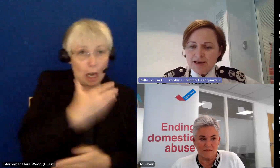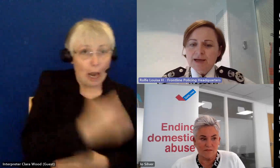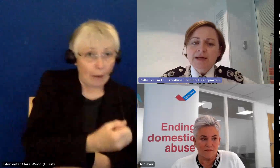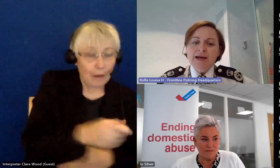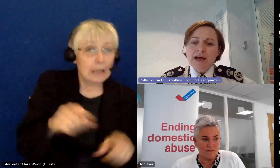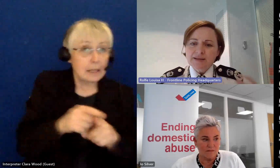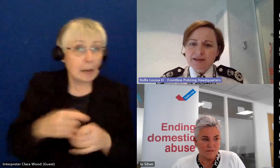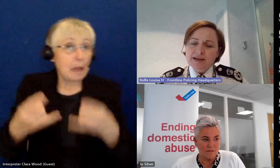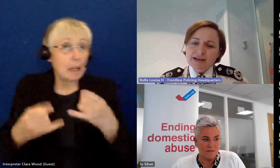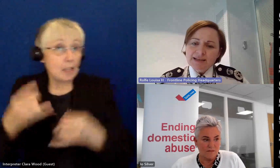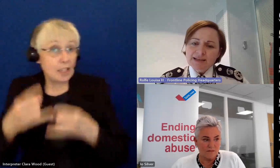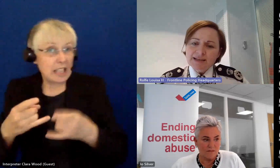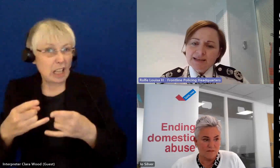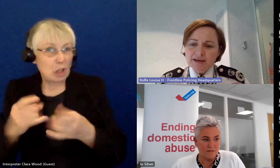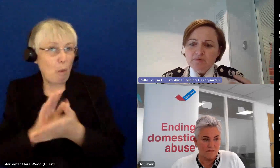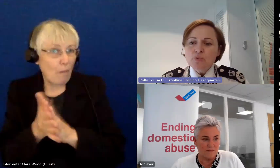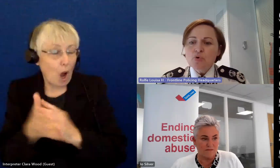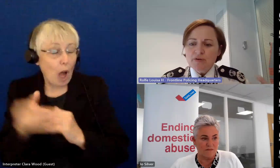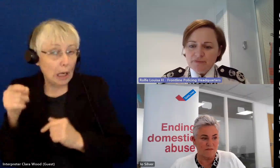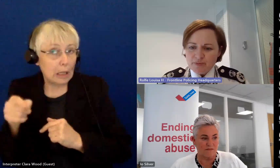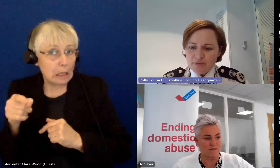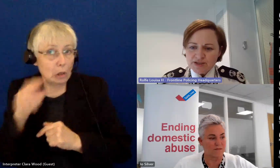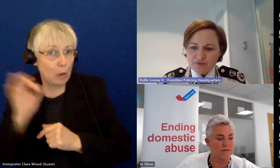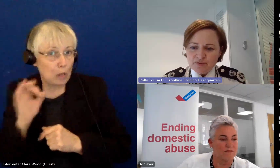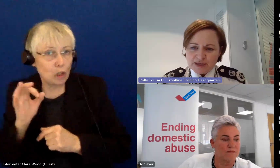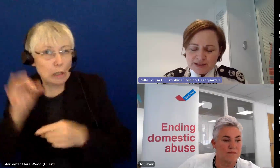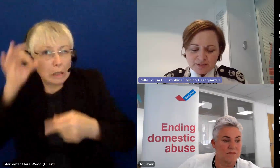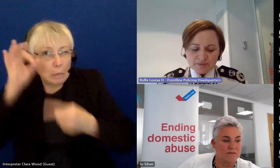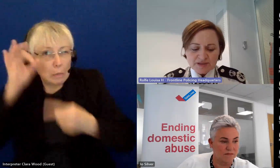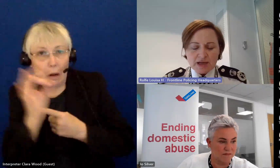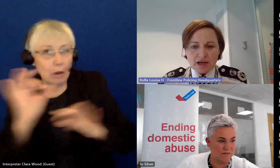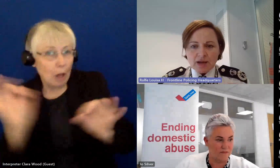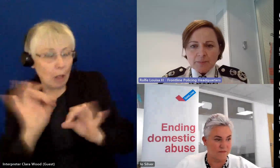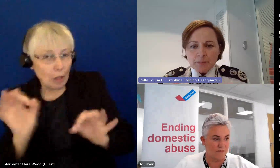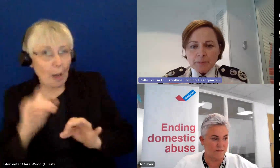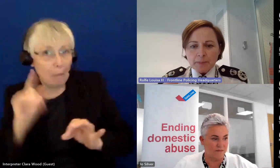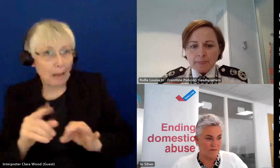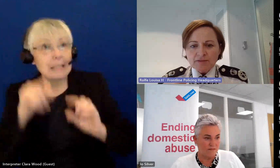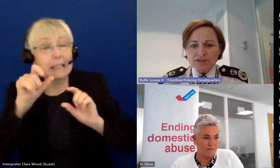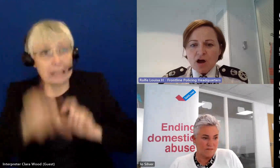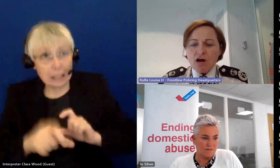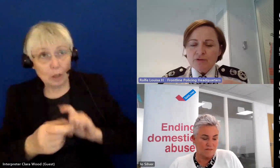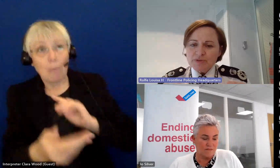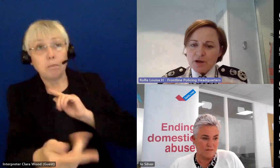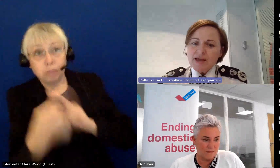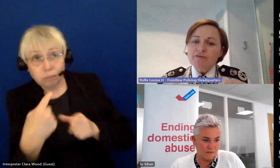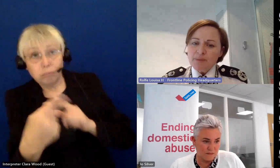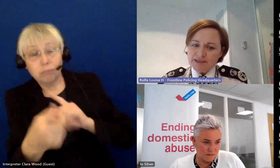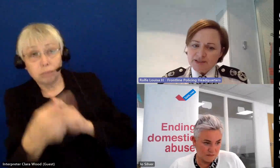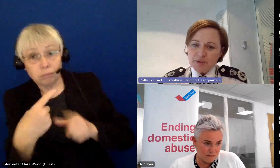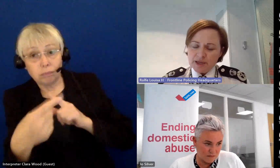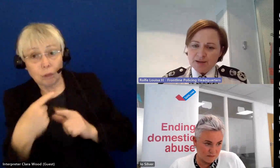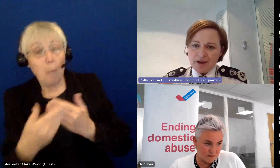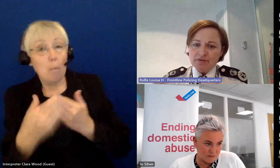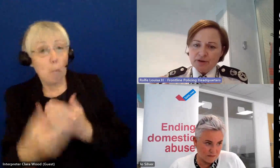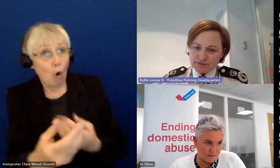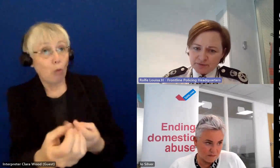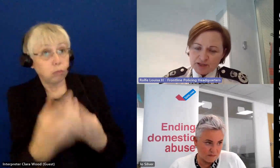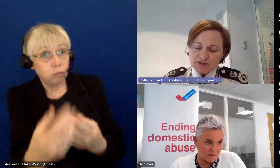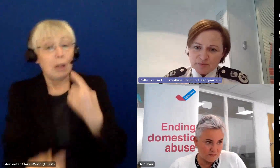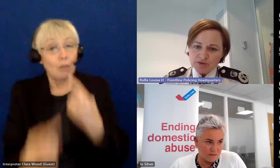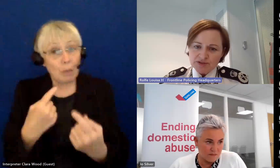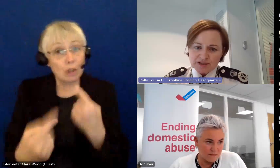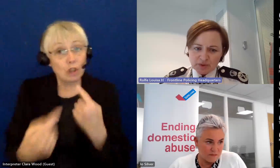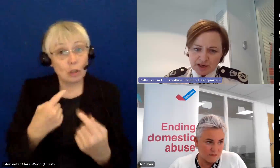responding better and eliciting more information from victims. The Dara was only ever meant to be about